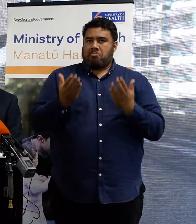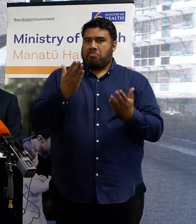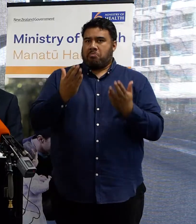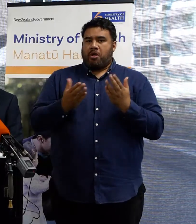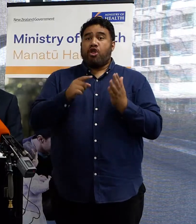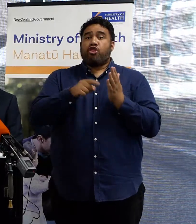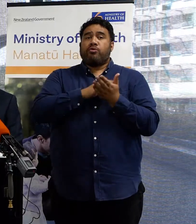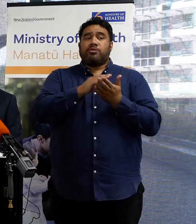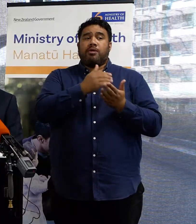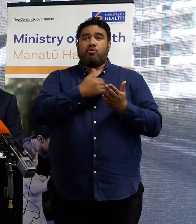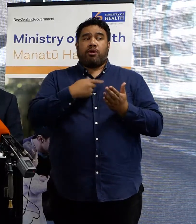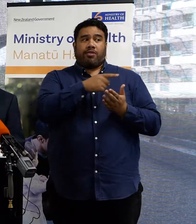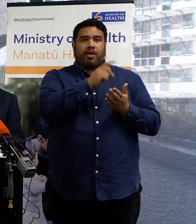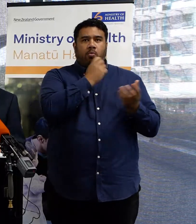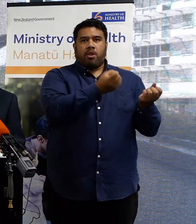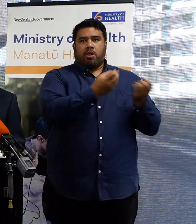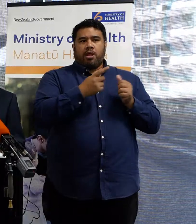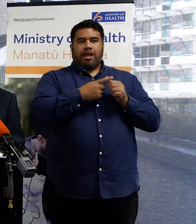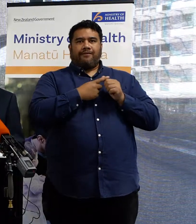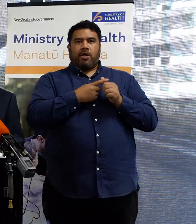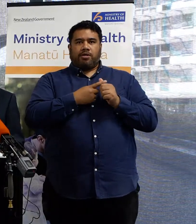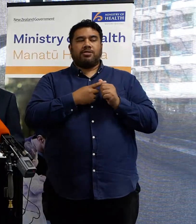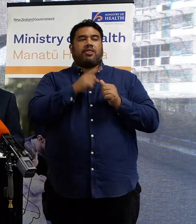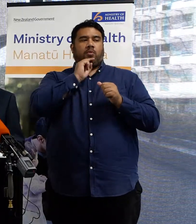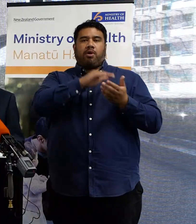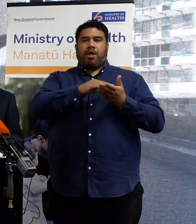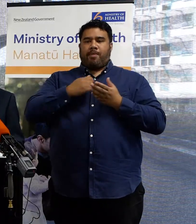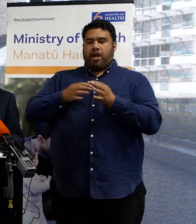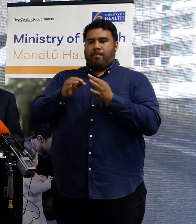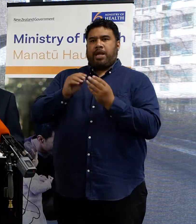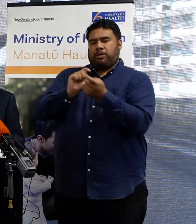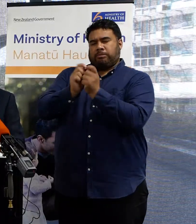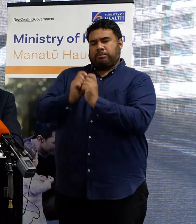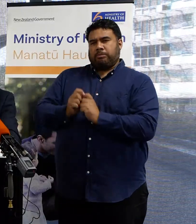and we'll be reviewing our case definition off the back of that advice.